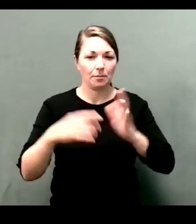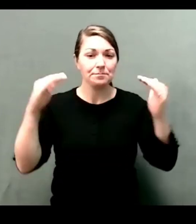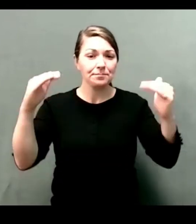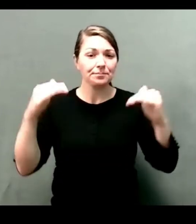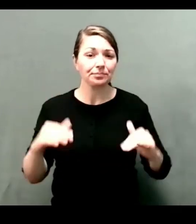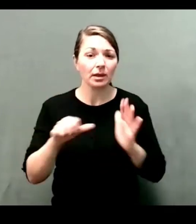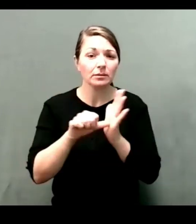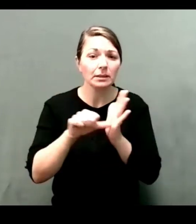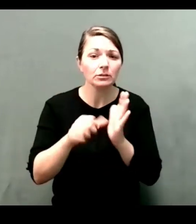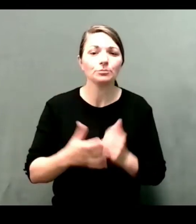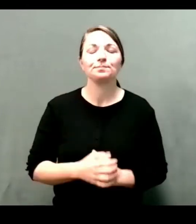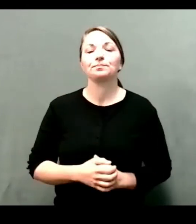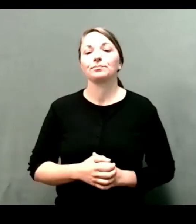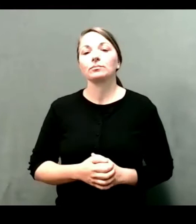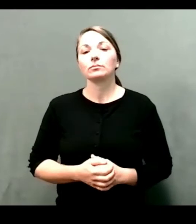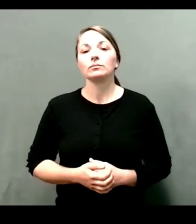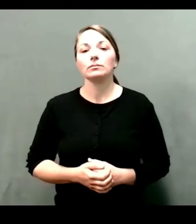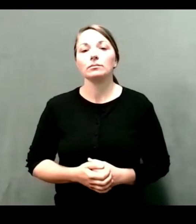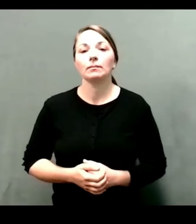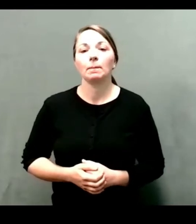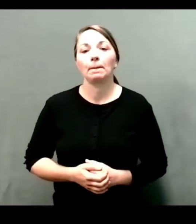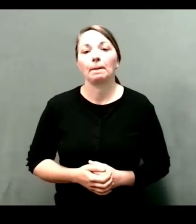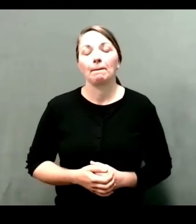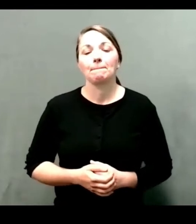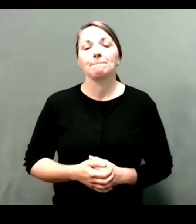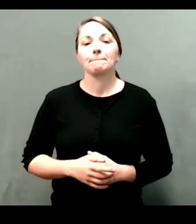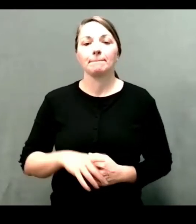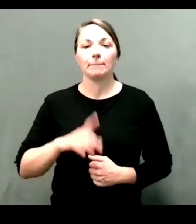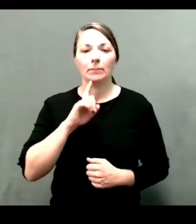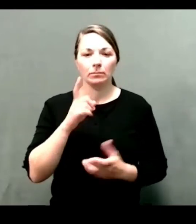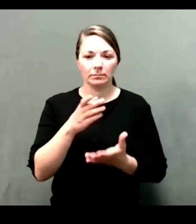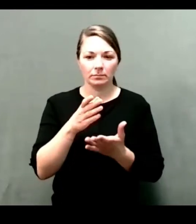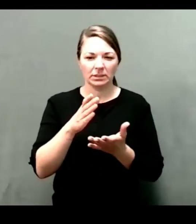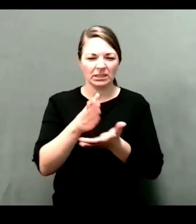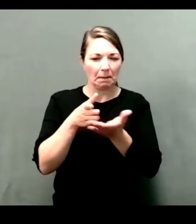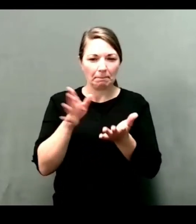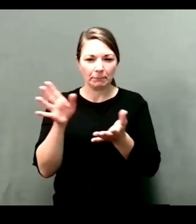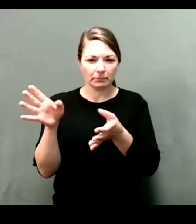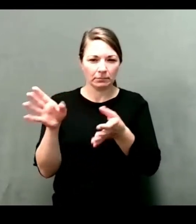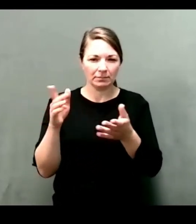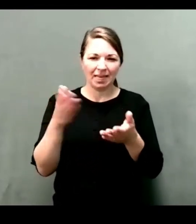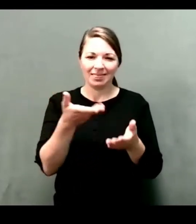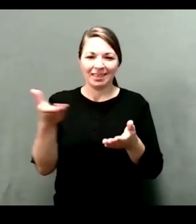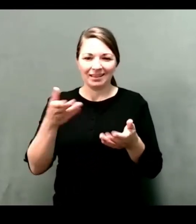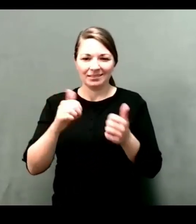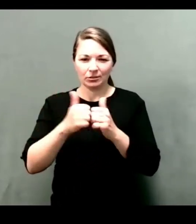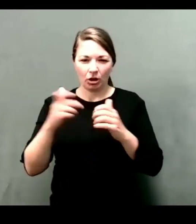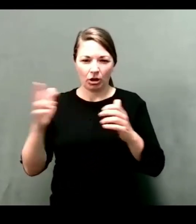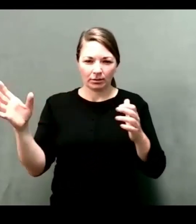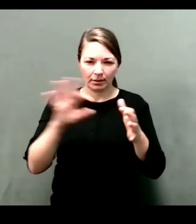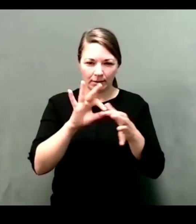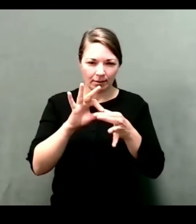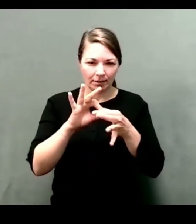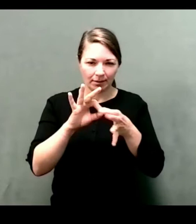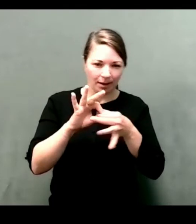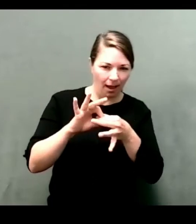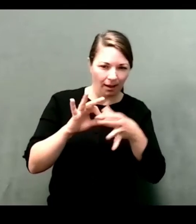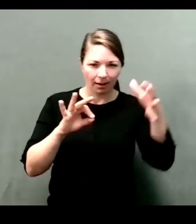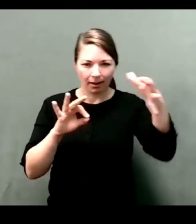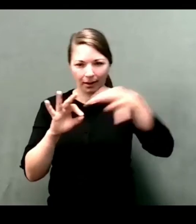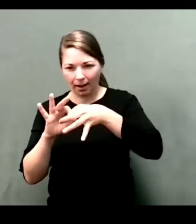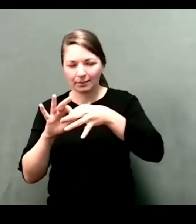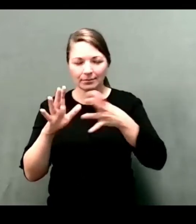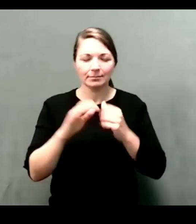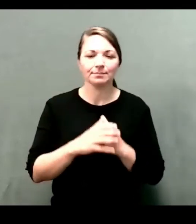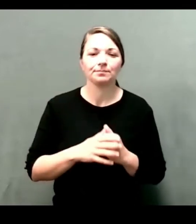The next page here is going to start making some of those connections for us. So at the top, this yellow section highlights some of the